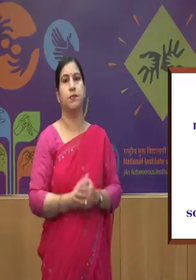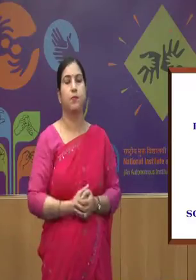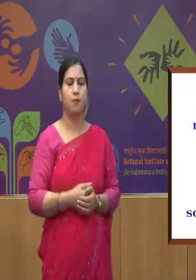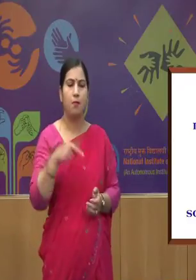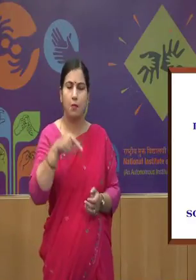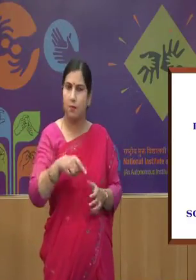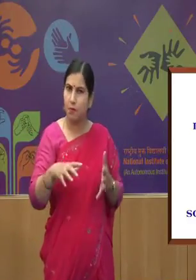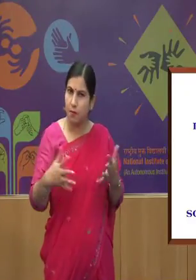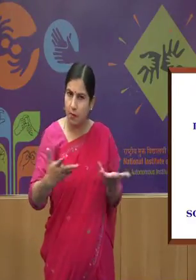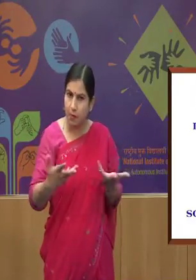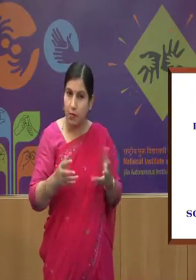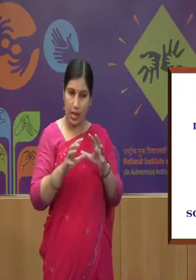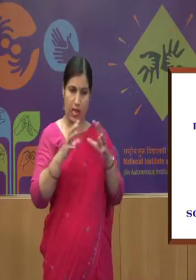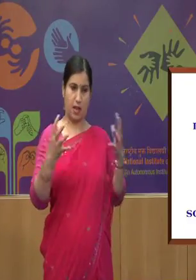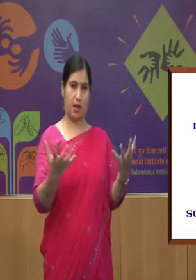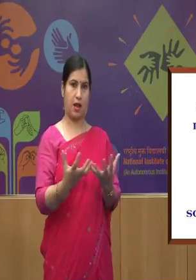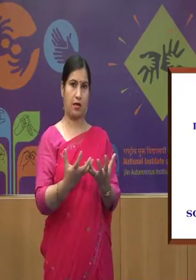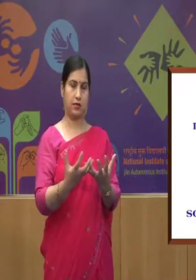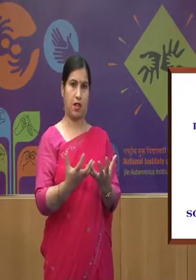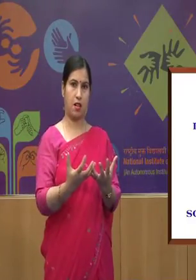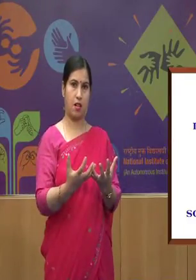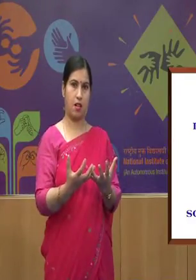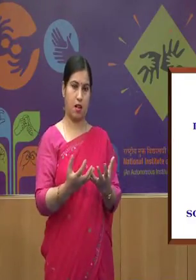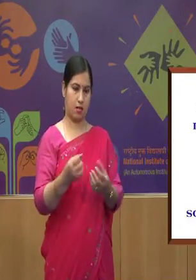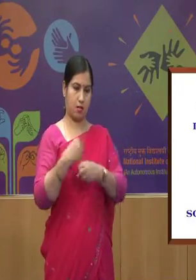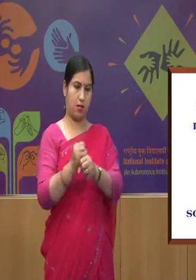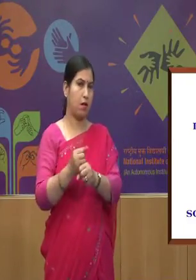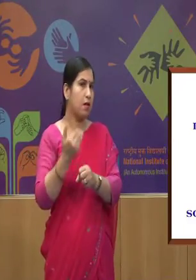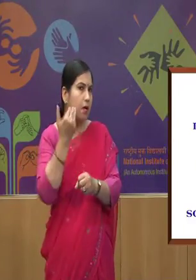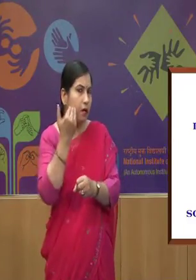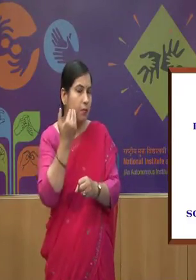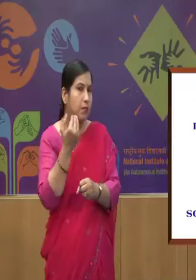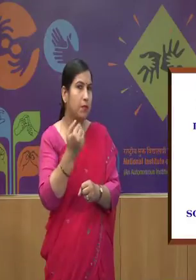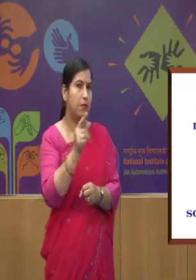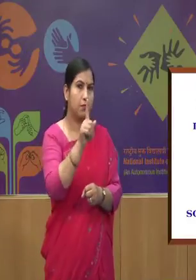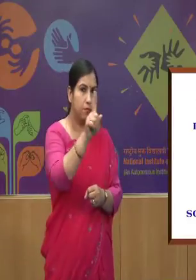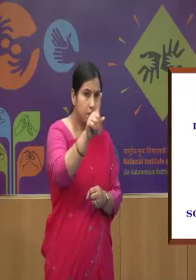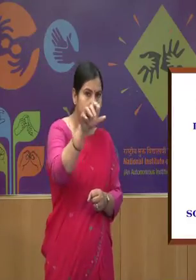This international organization was born in the year 1920.